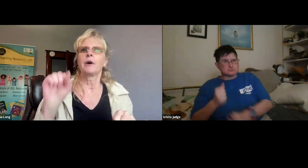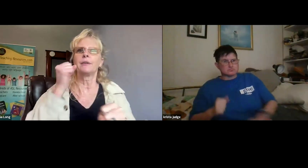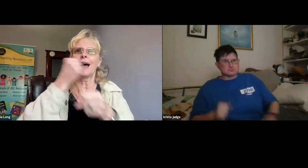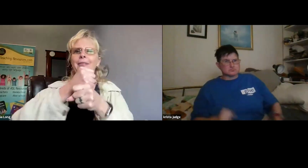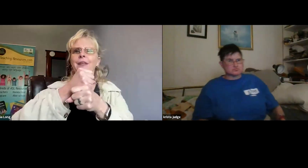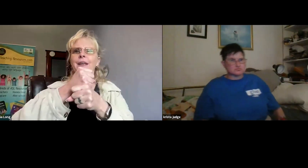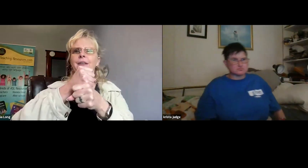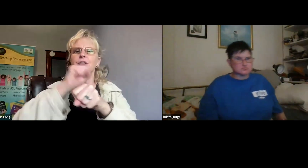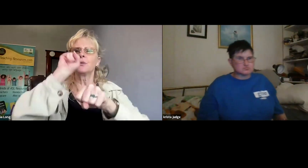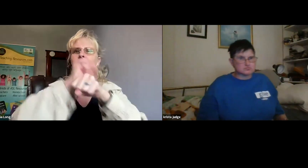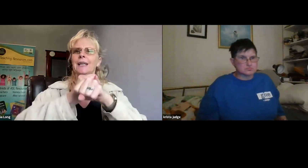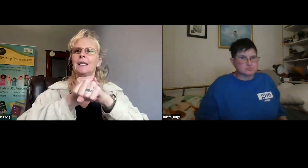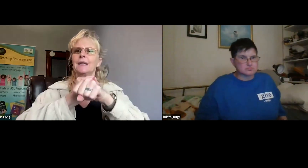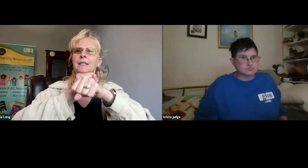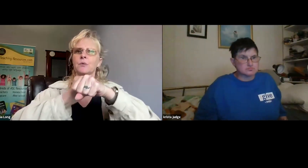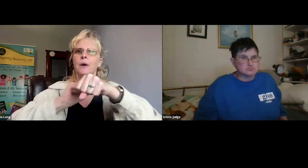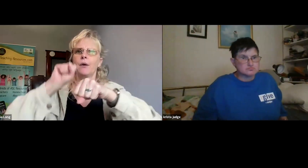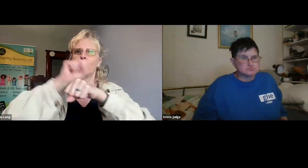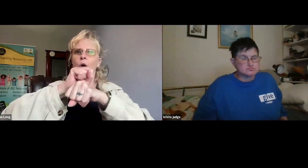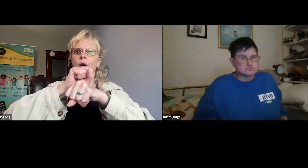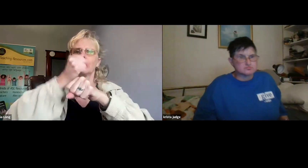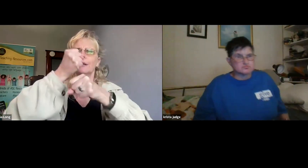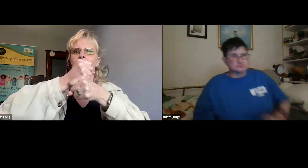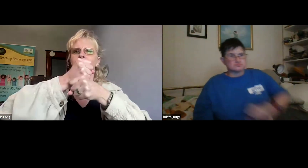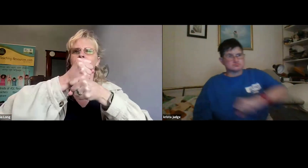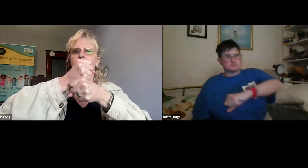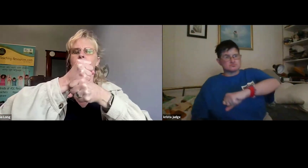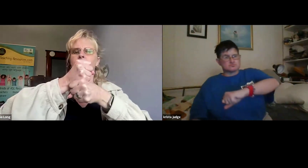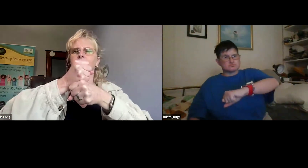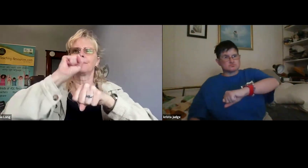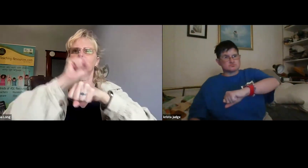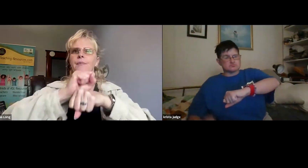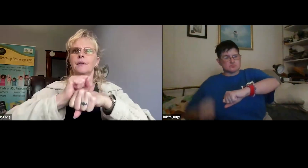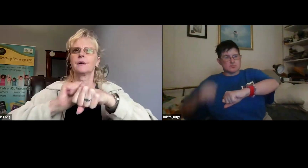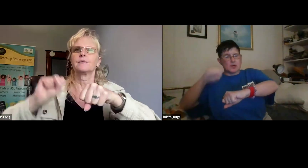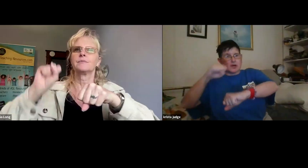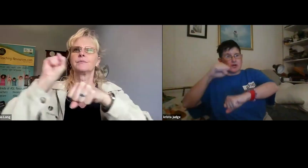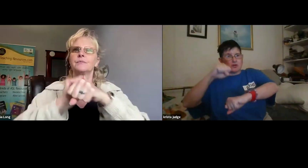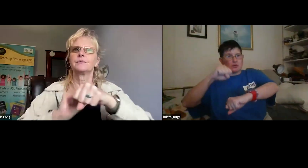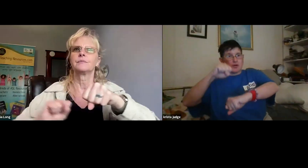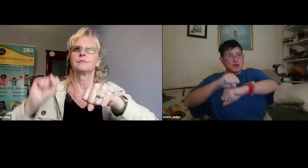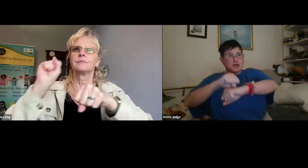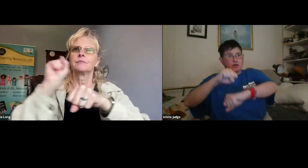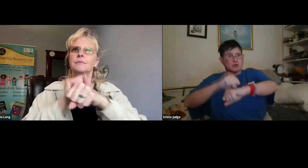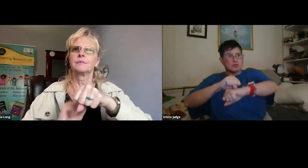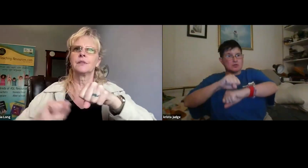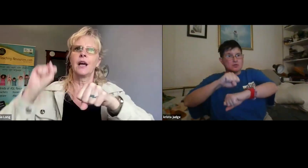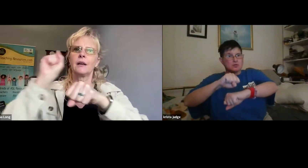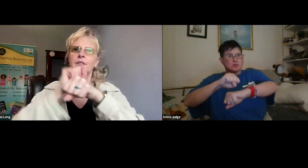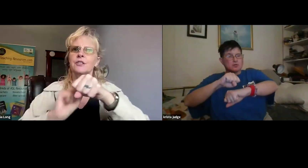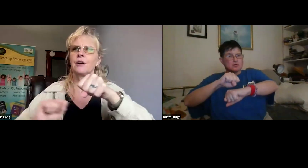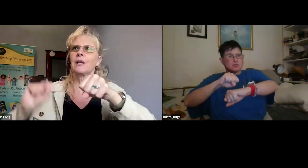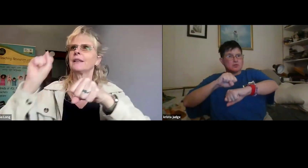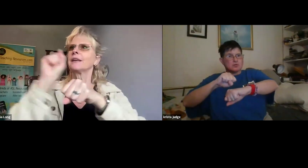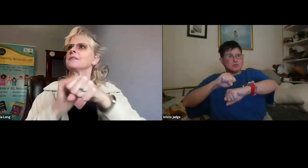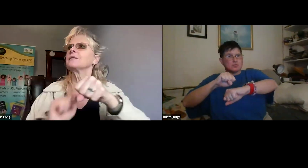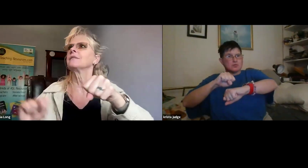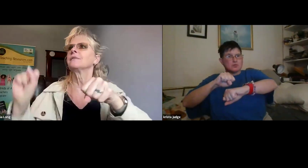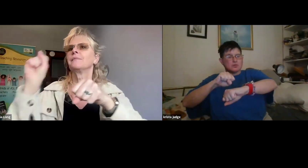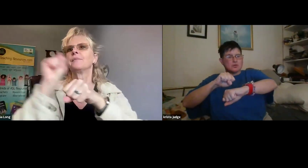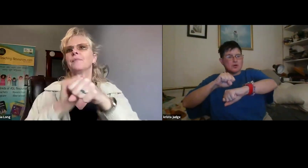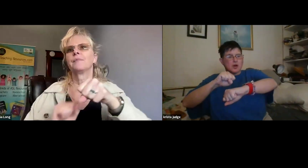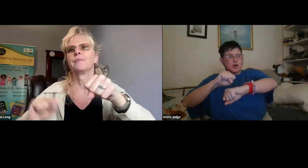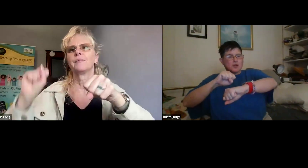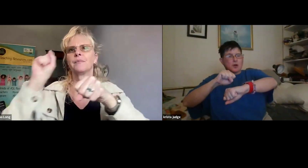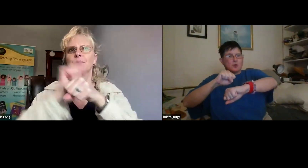Yeah. Well, not this. You want to hit it this way. Work, not this way. Like this? Yeah, just go like